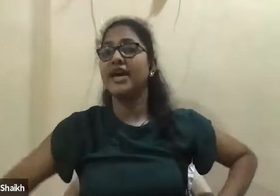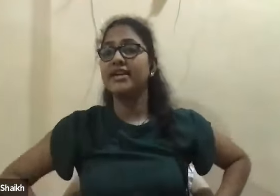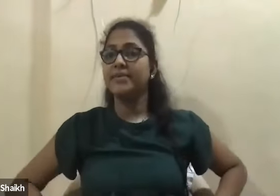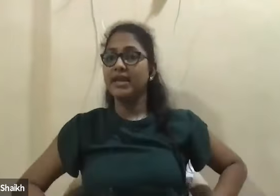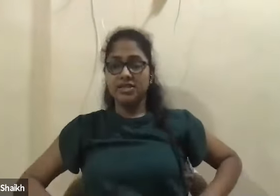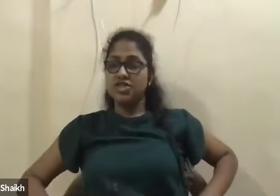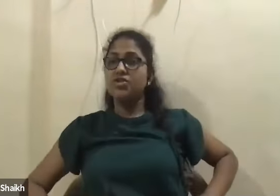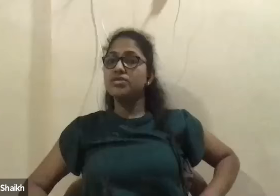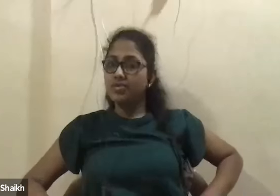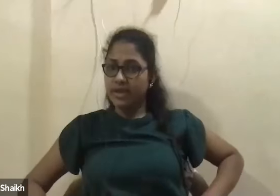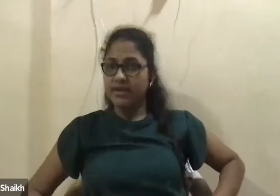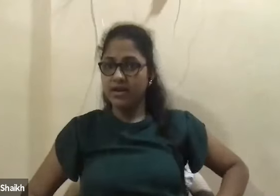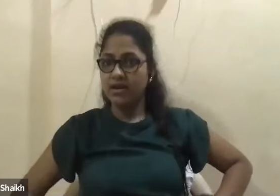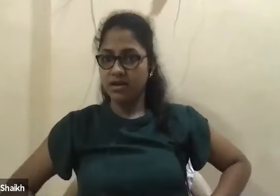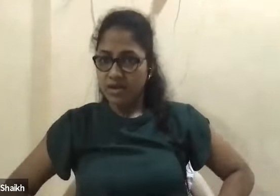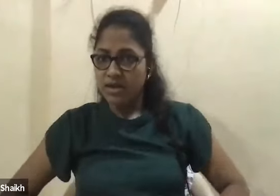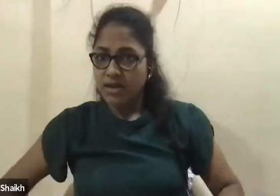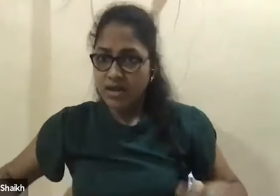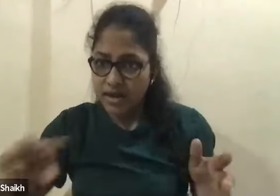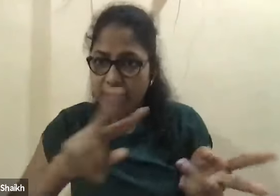charitable NGOs who can like